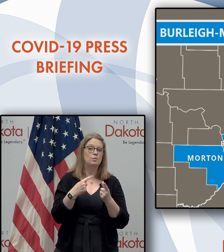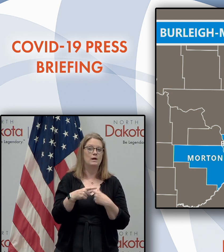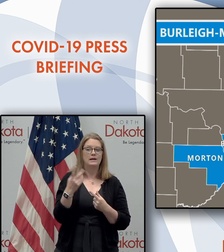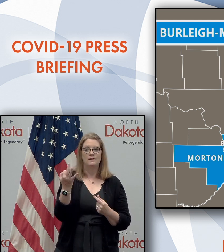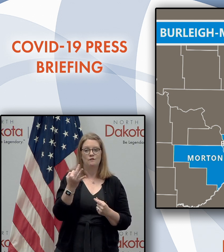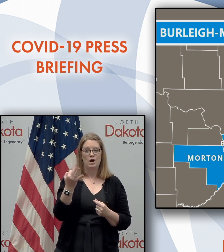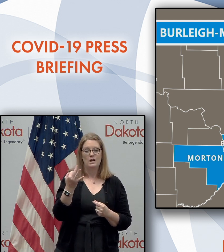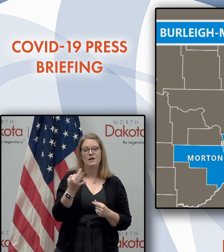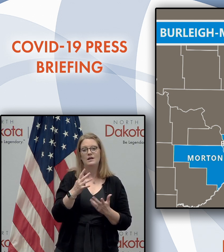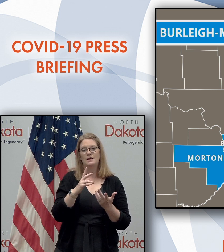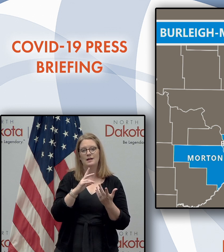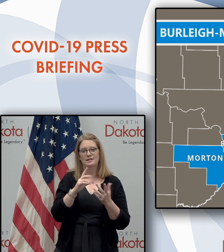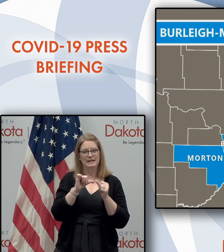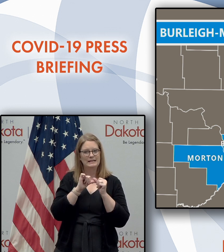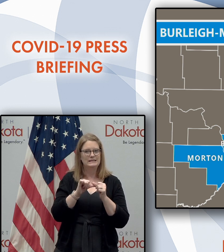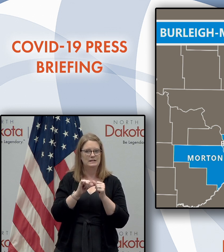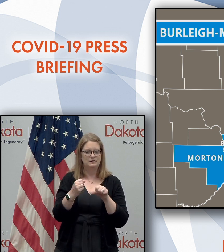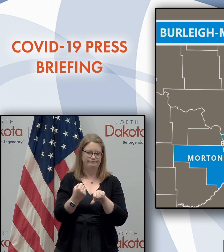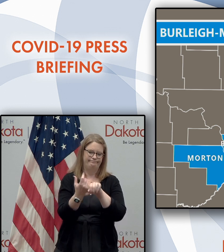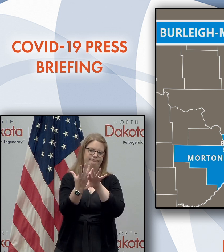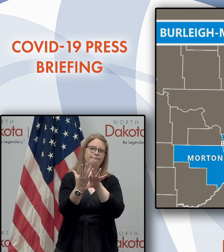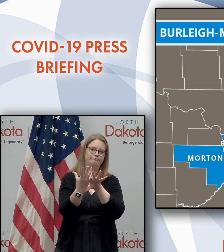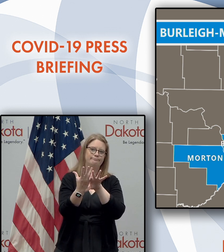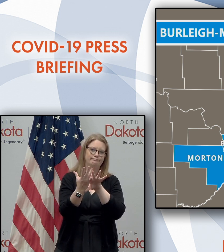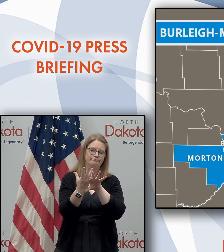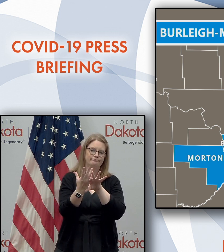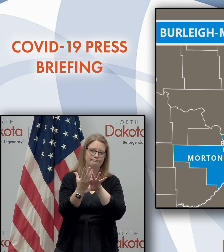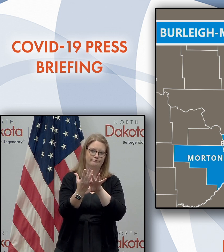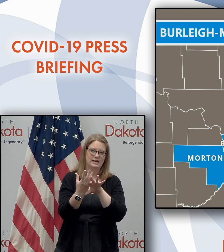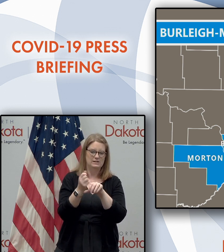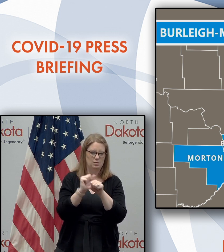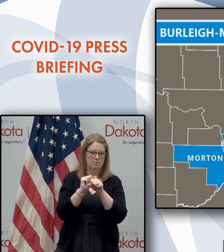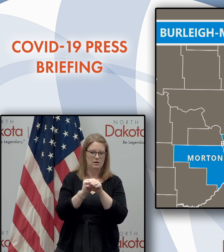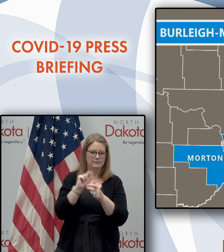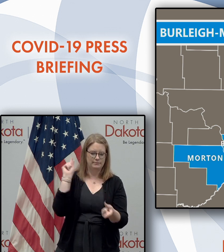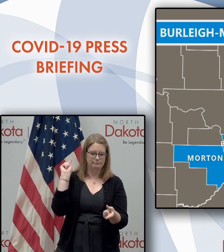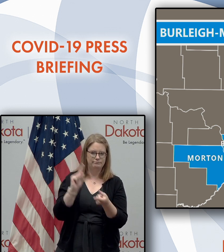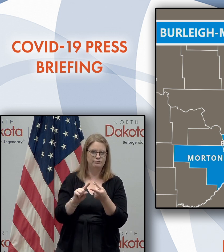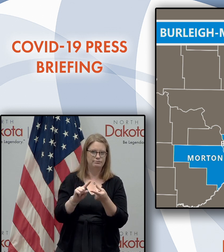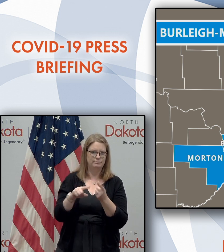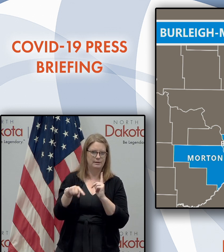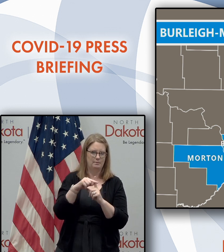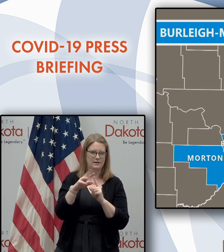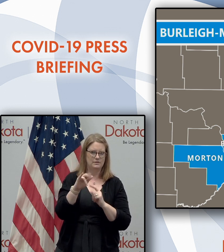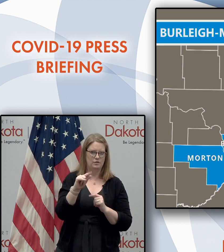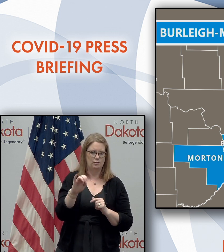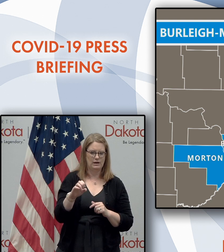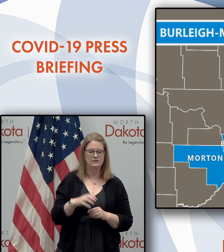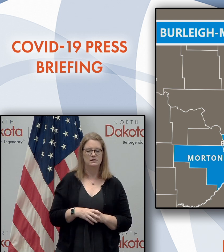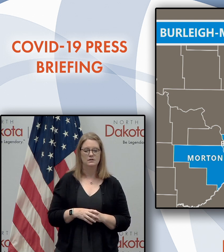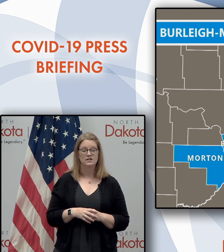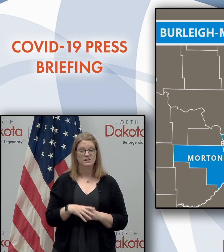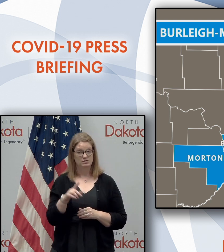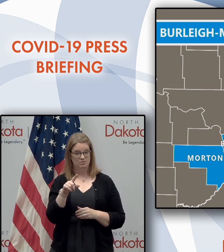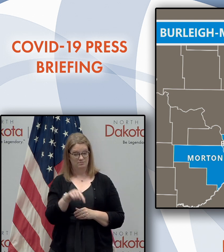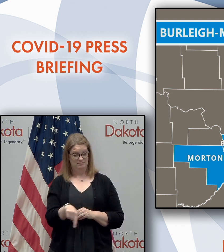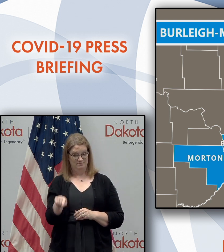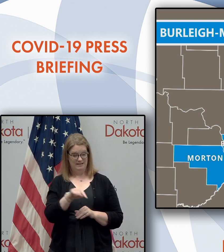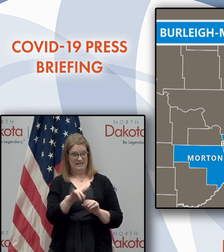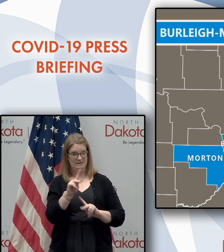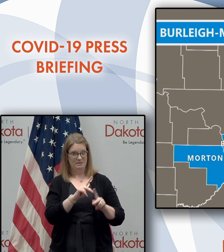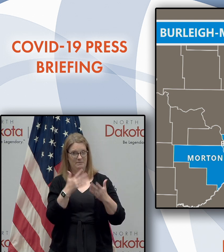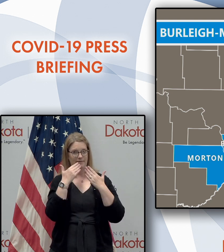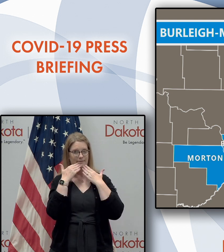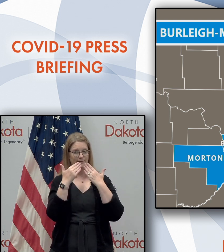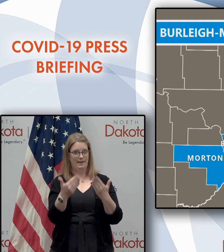and they'll continue meeting virtually as we work to reduce the positive rate across these 2 counties. So again, thank you to all these leaders and